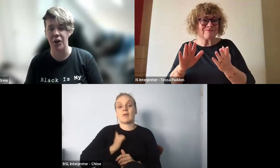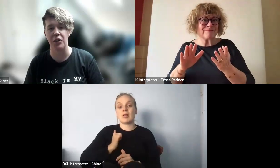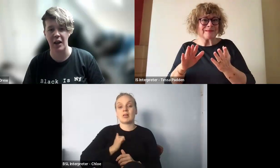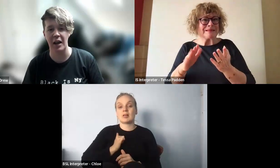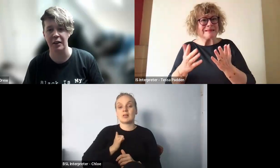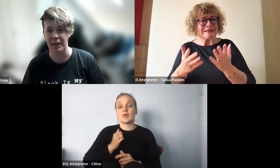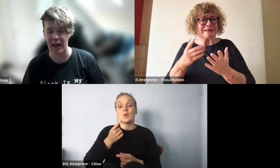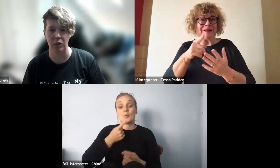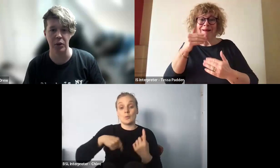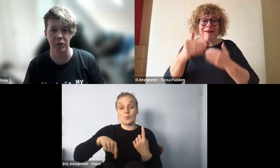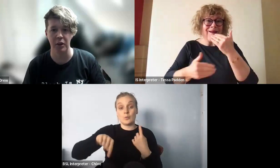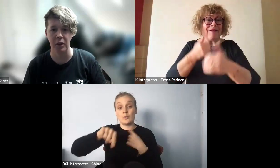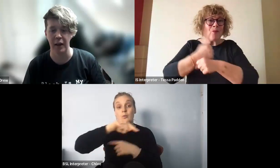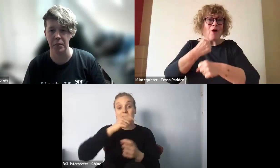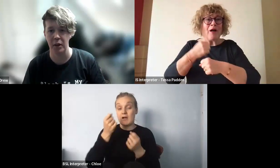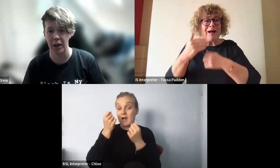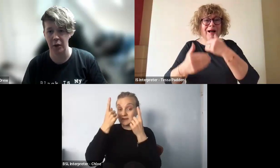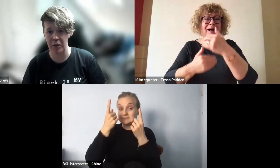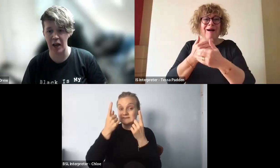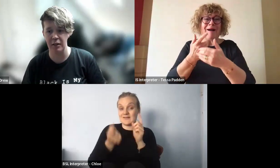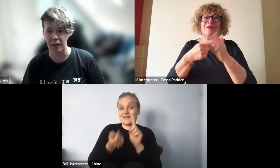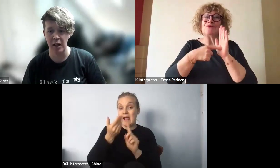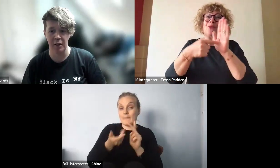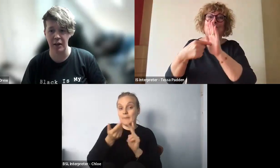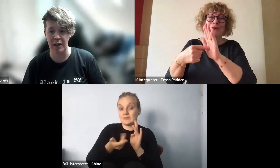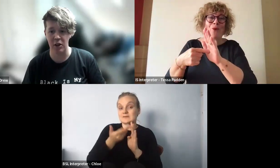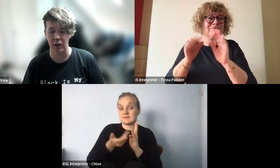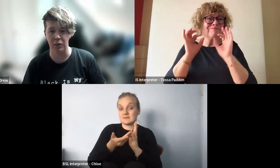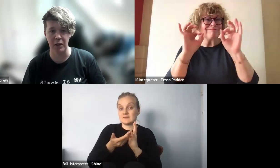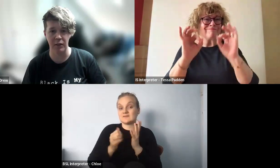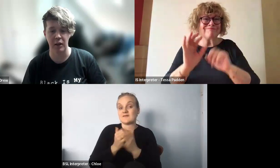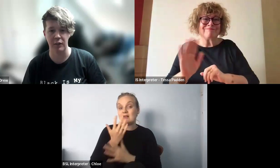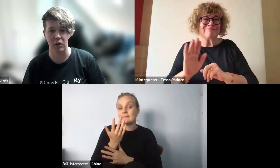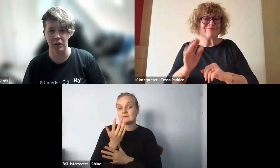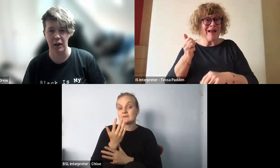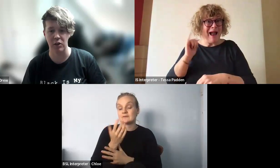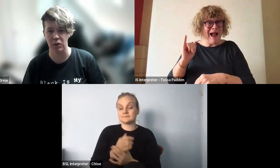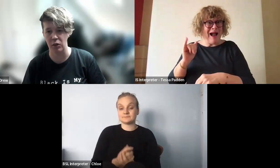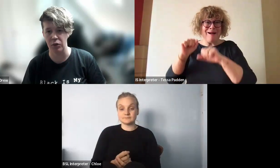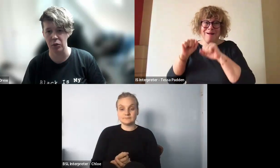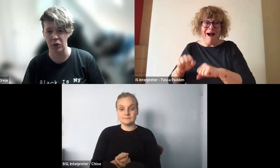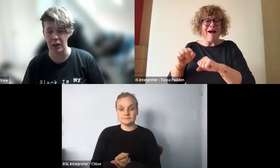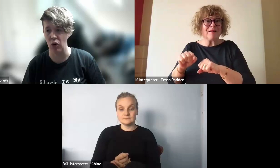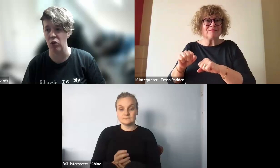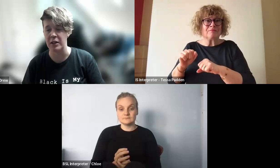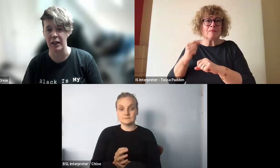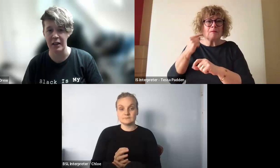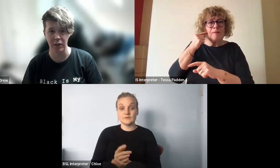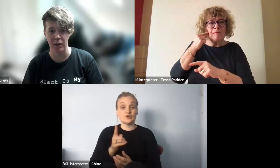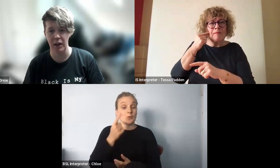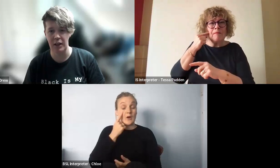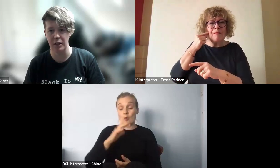can understand the outputs that are developed. Now, in reality, the nature of many of the artificial intelligence tools that we're seeing